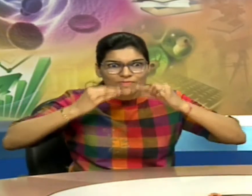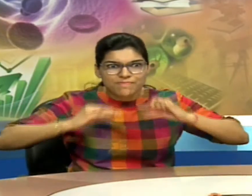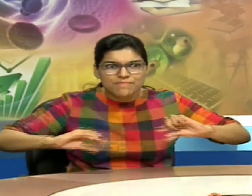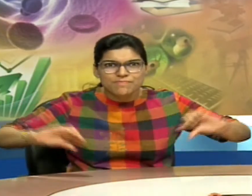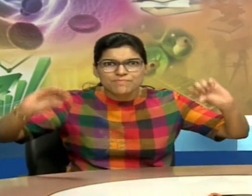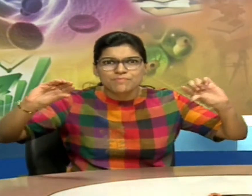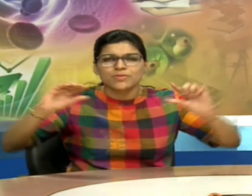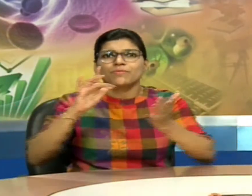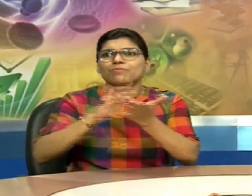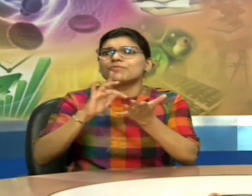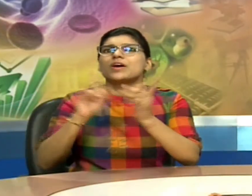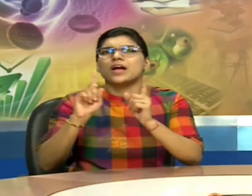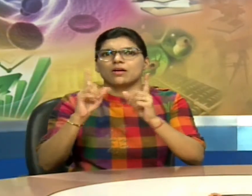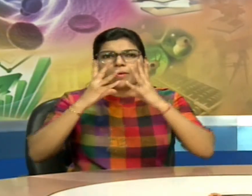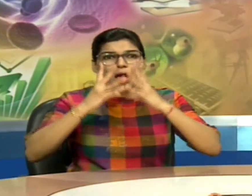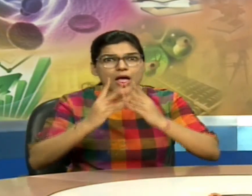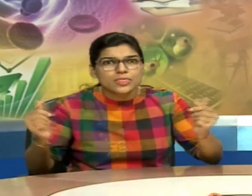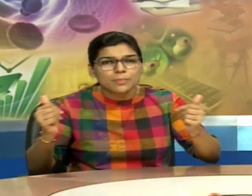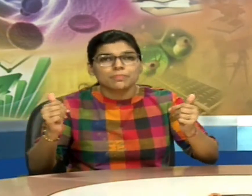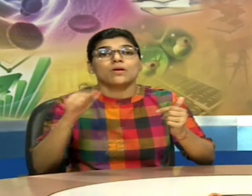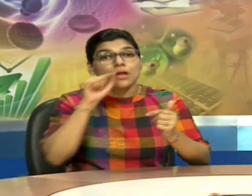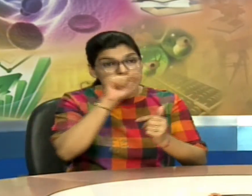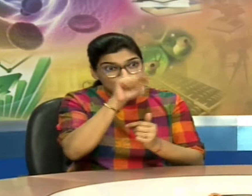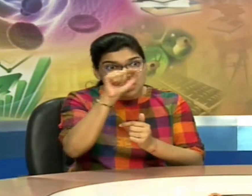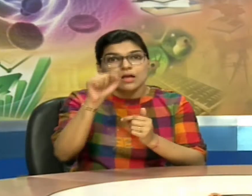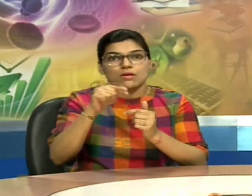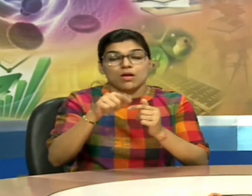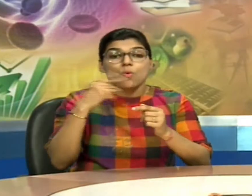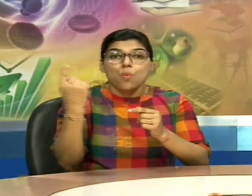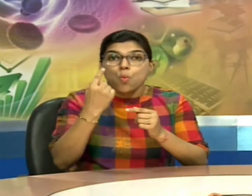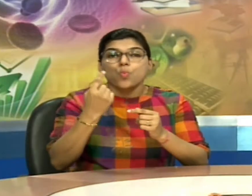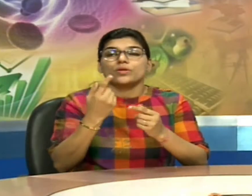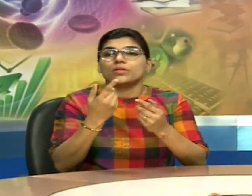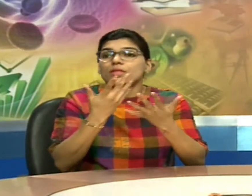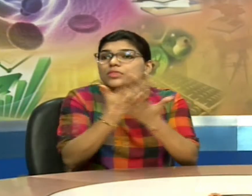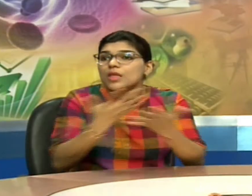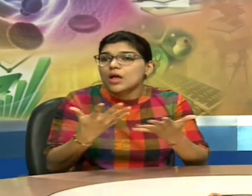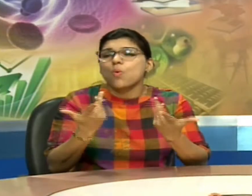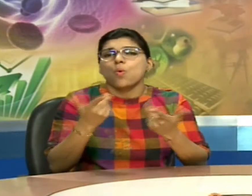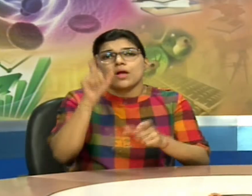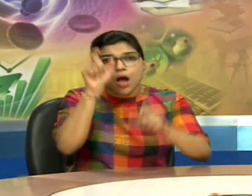extinct. They were long elephant. They are all extinct now.